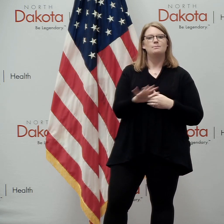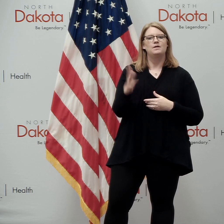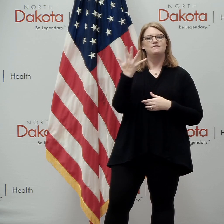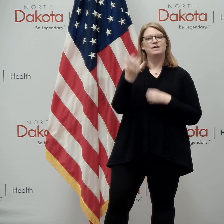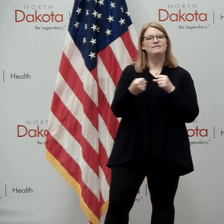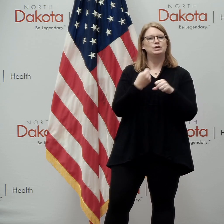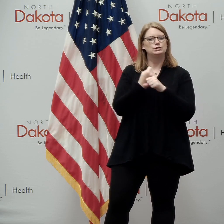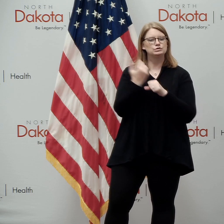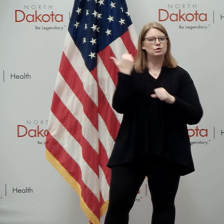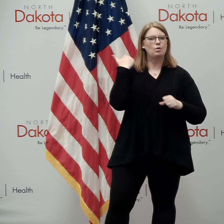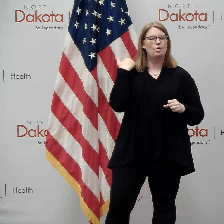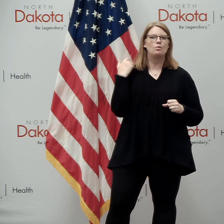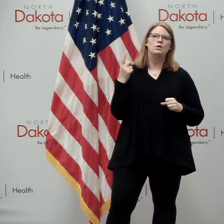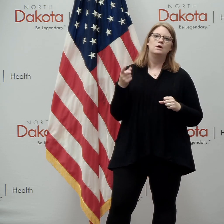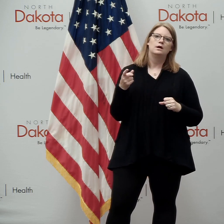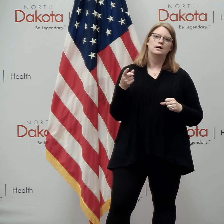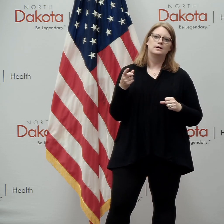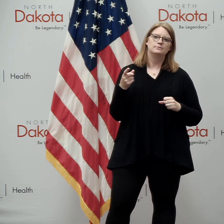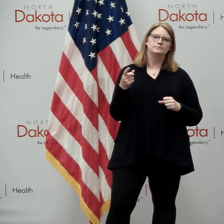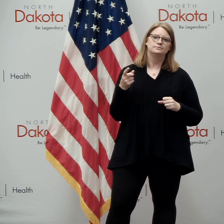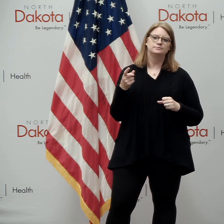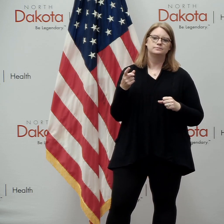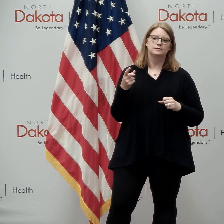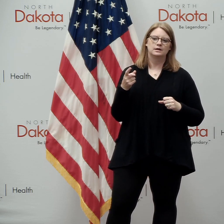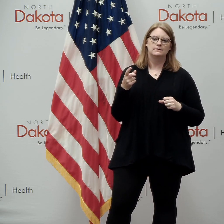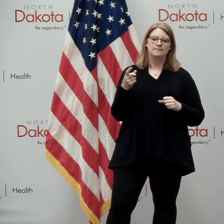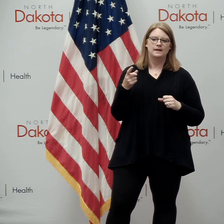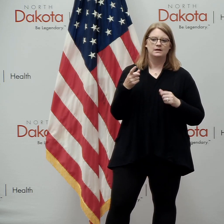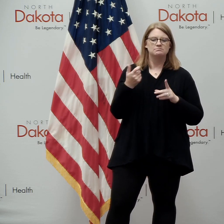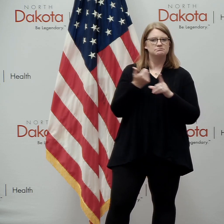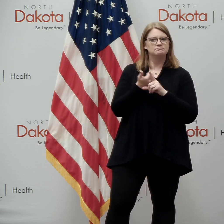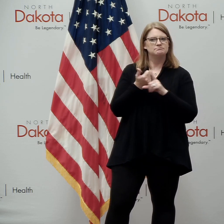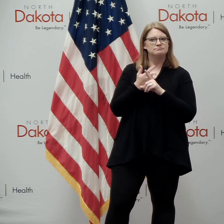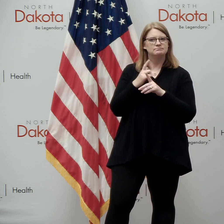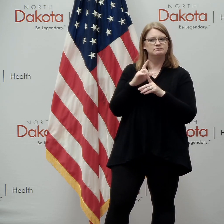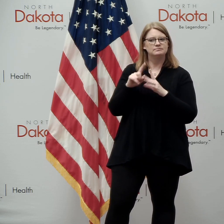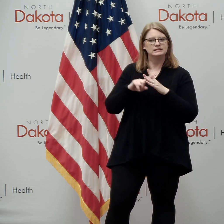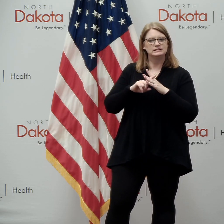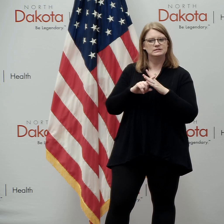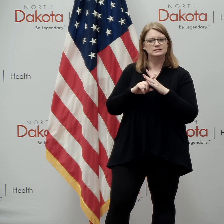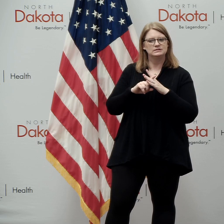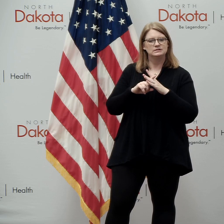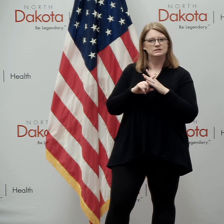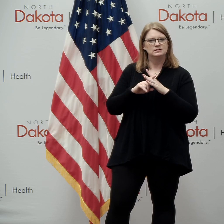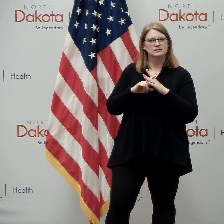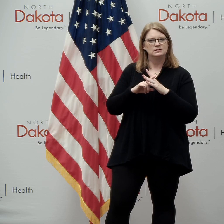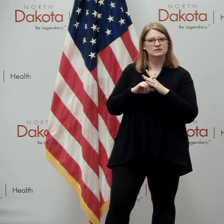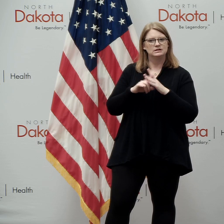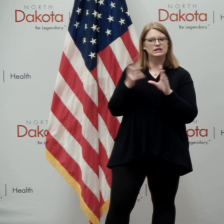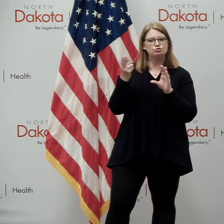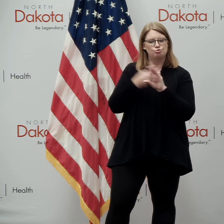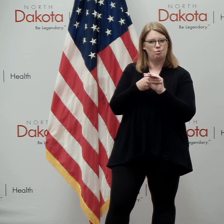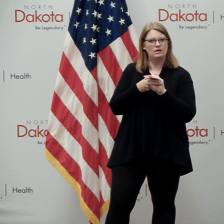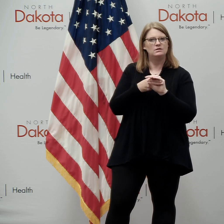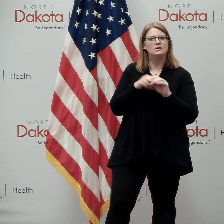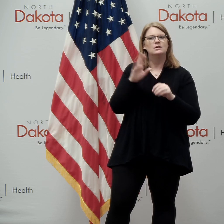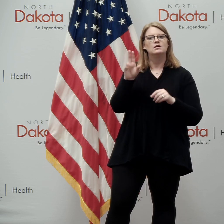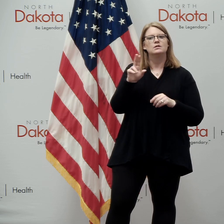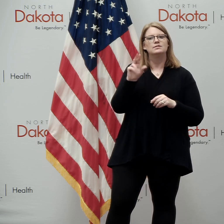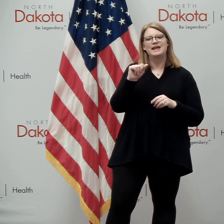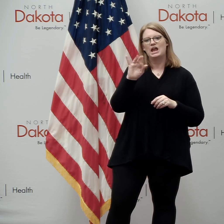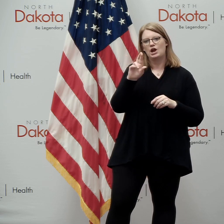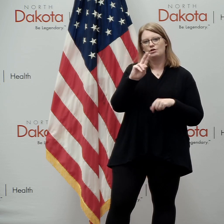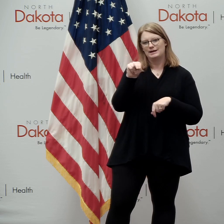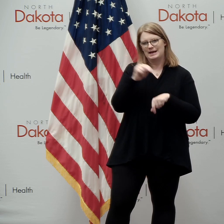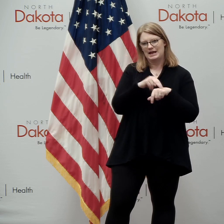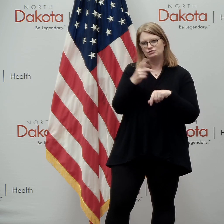ago, he became engaged and started working with the enlisted to join the North Dakota Air National